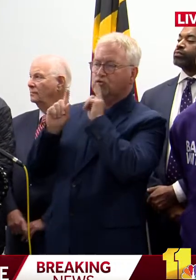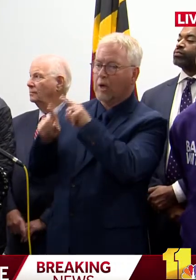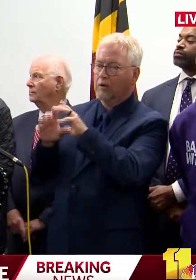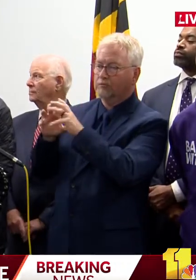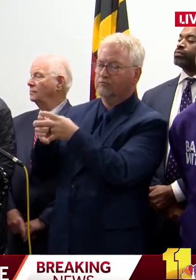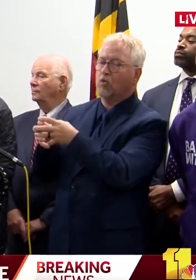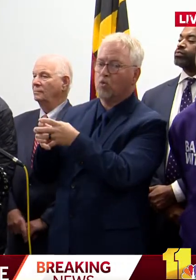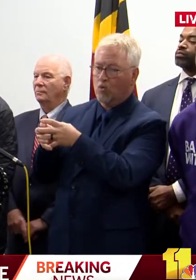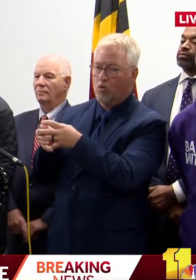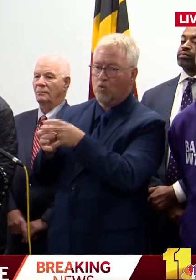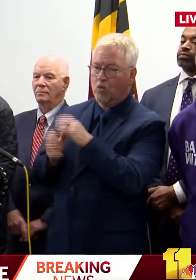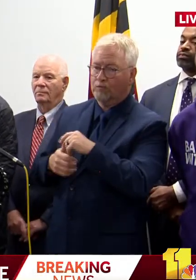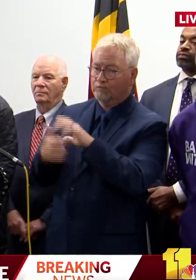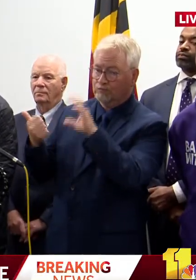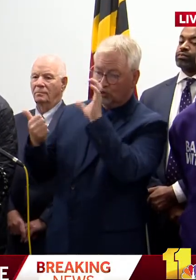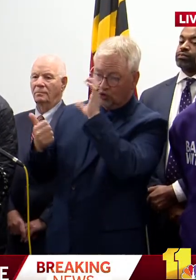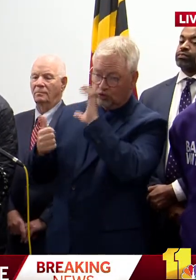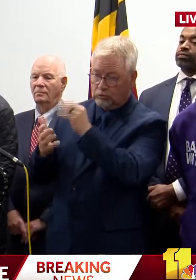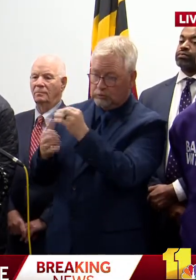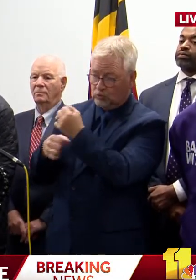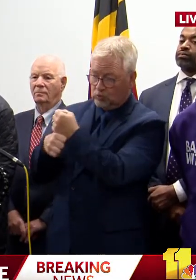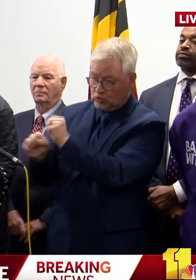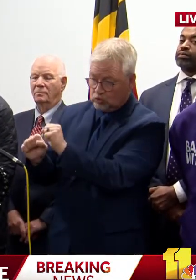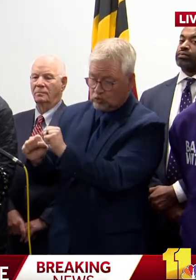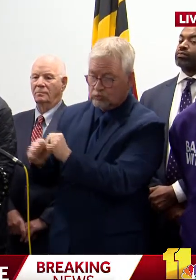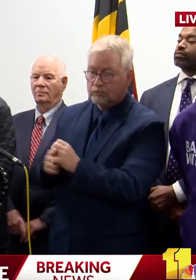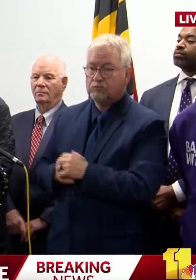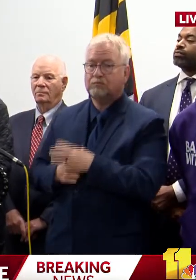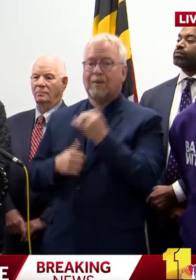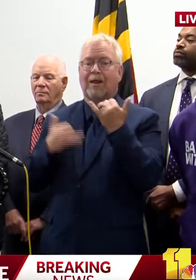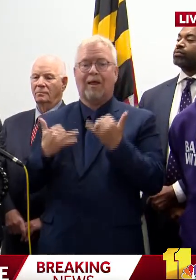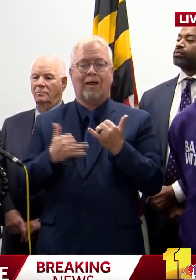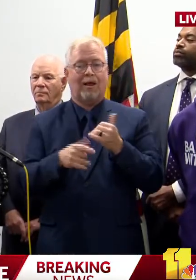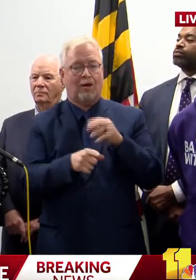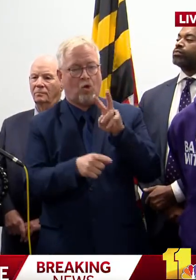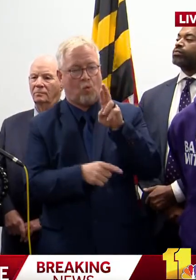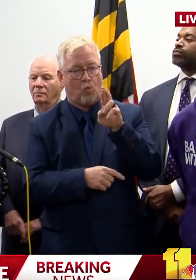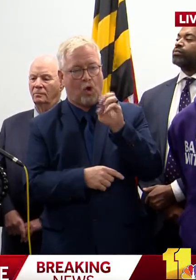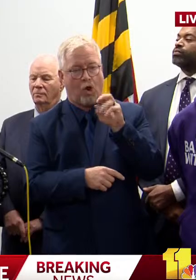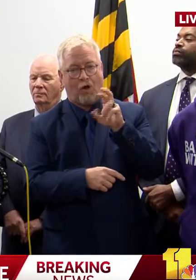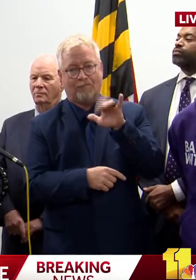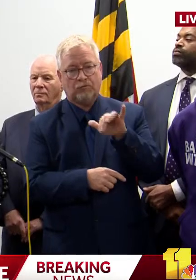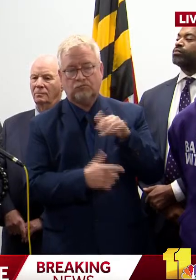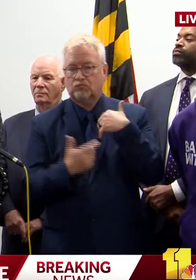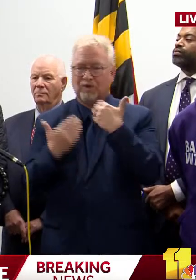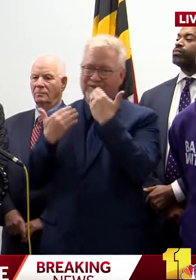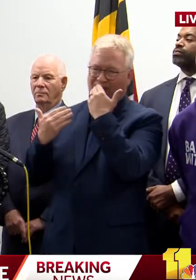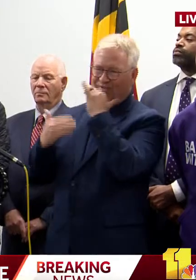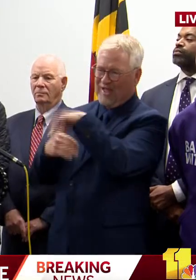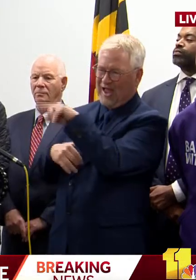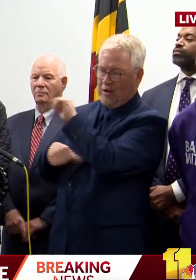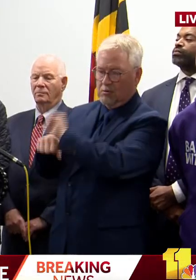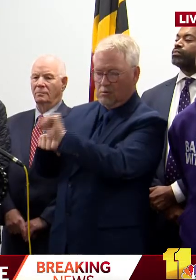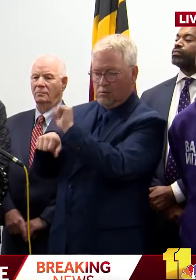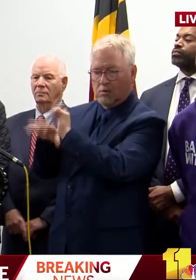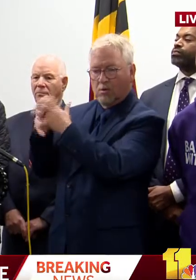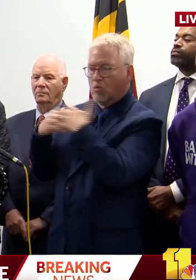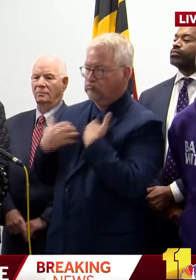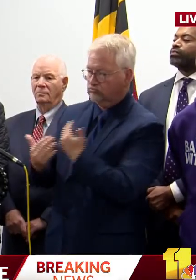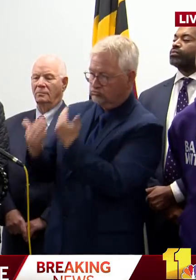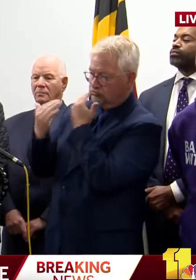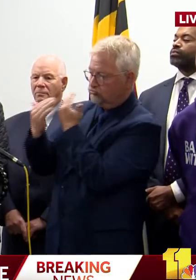the search and rescue operation and now the recovery operation. Thank you all for the hard work that you're